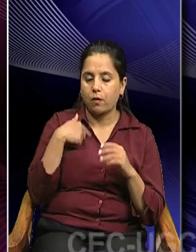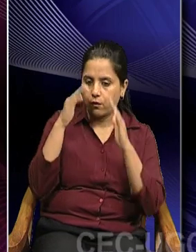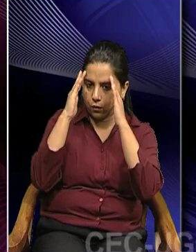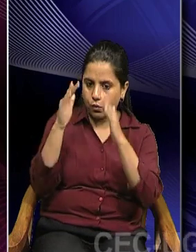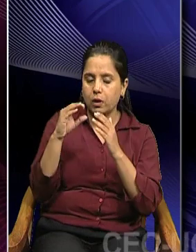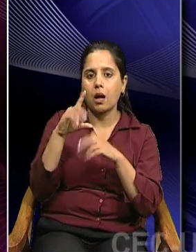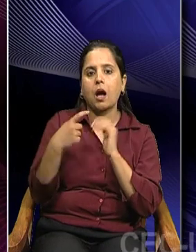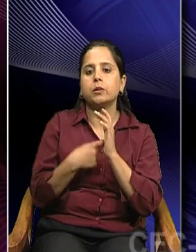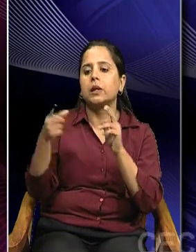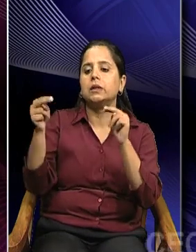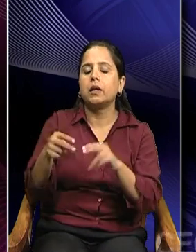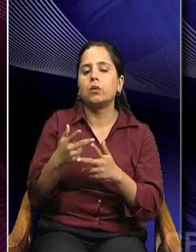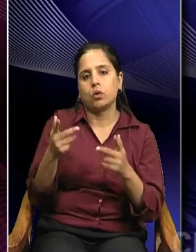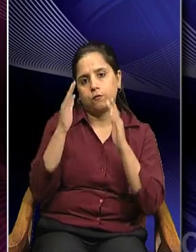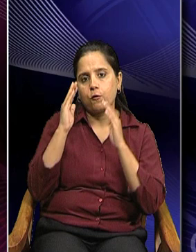on the customer's requirement.